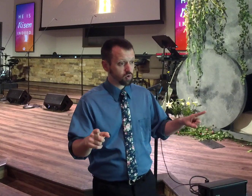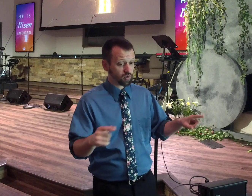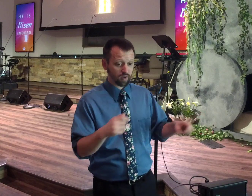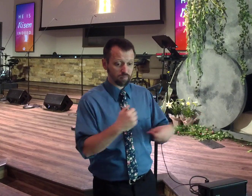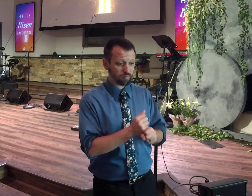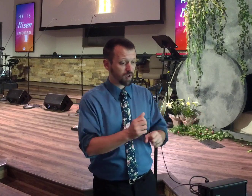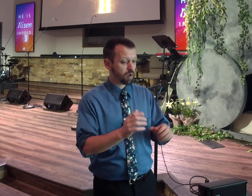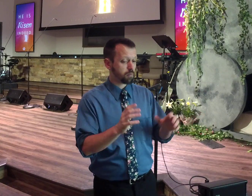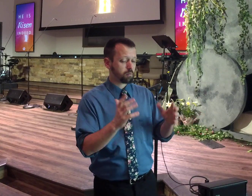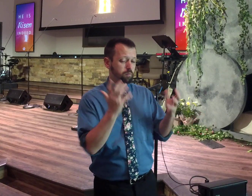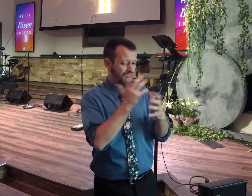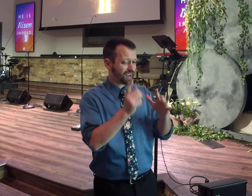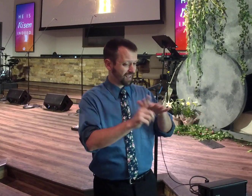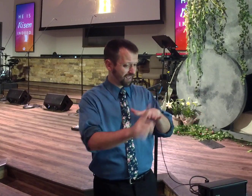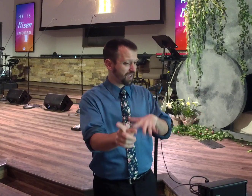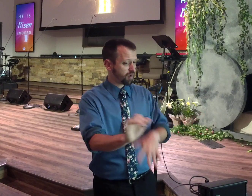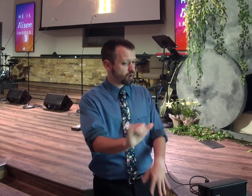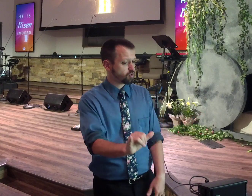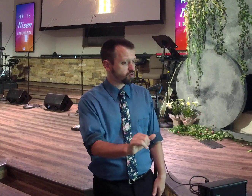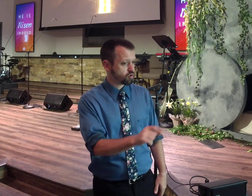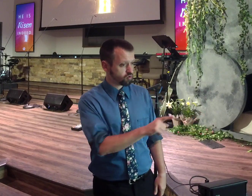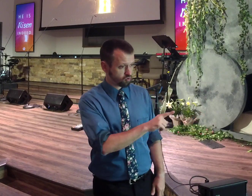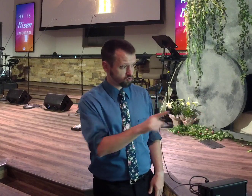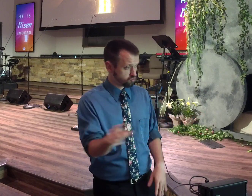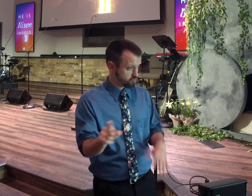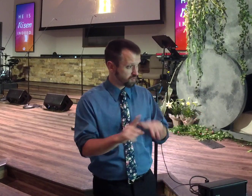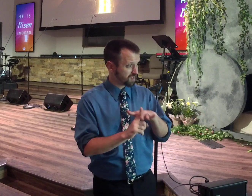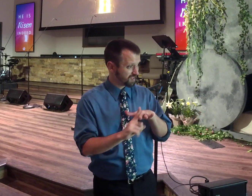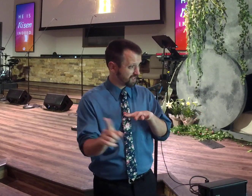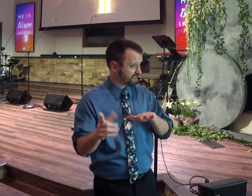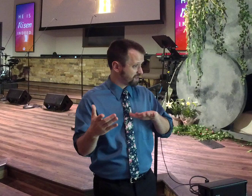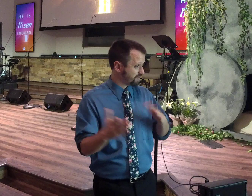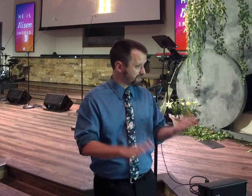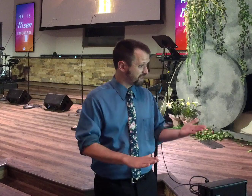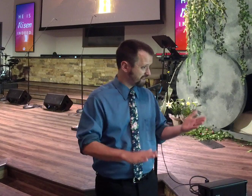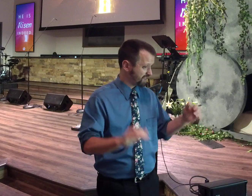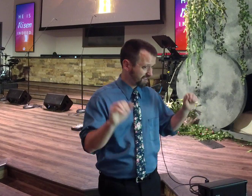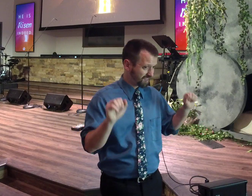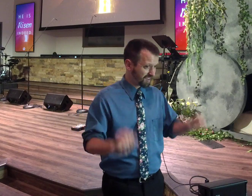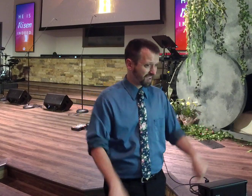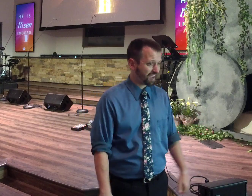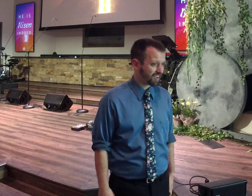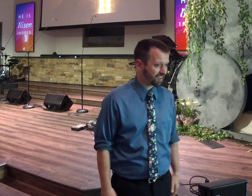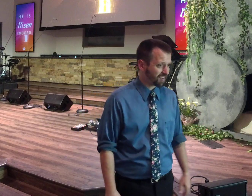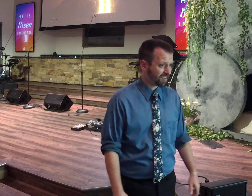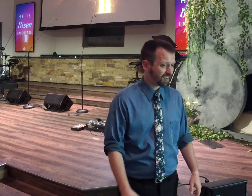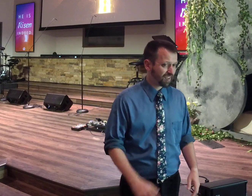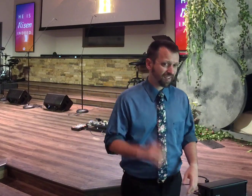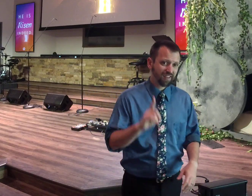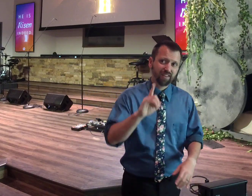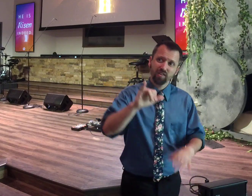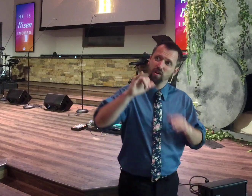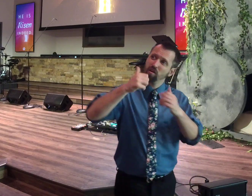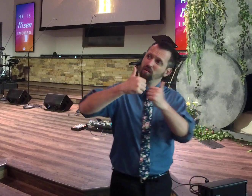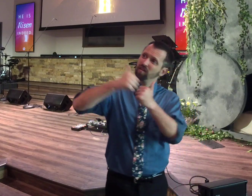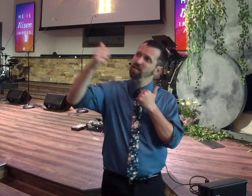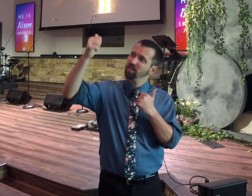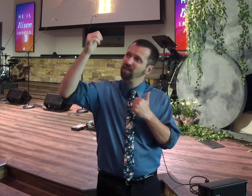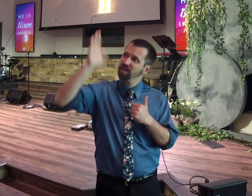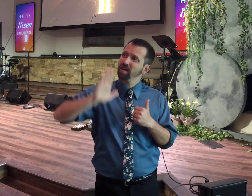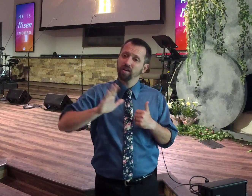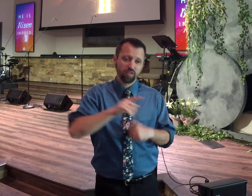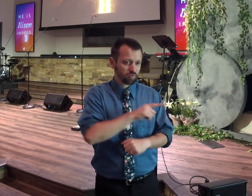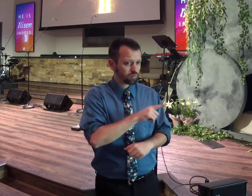escape ever. You can escape death. You can escape eternal separation from God if you believe